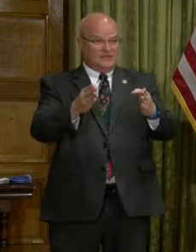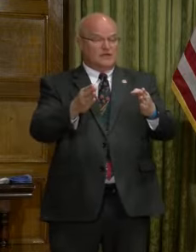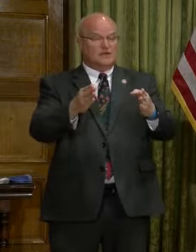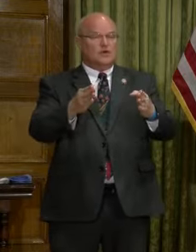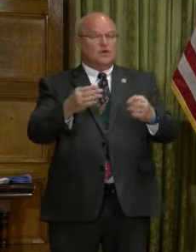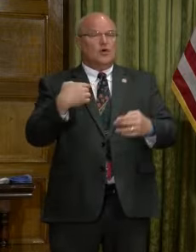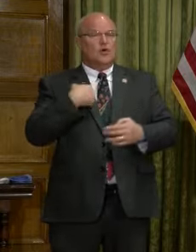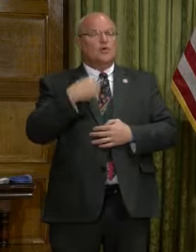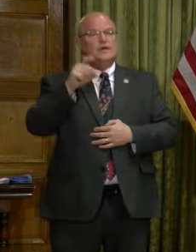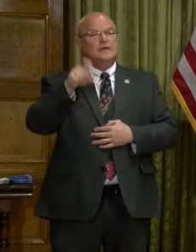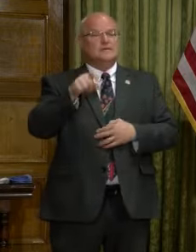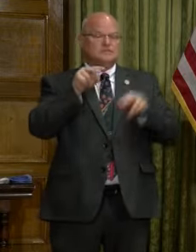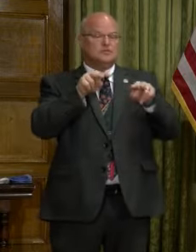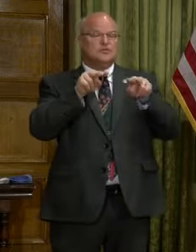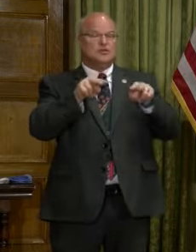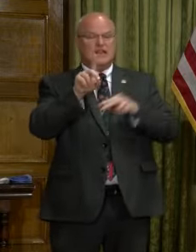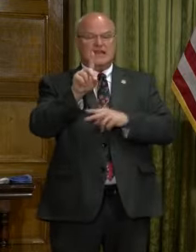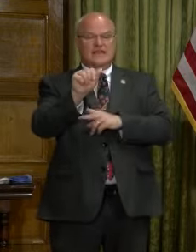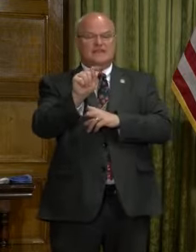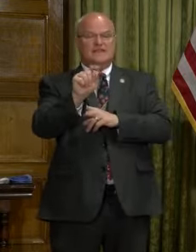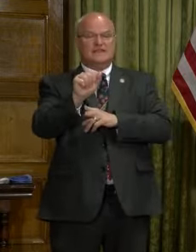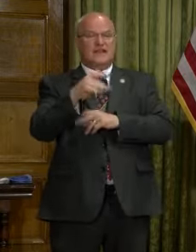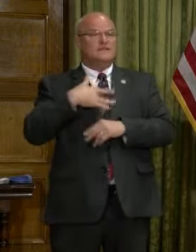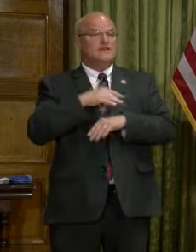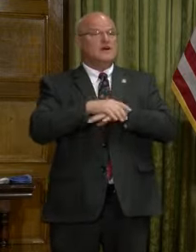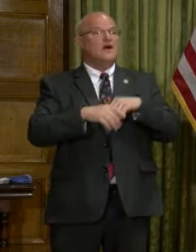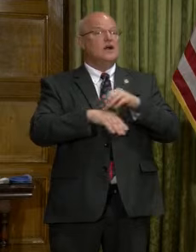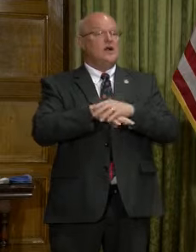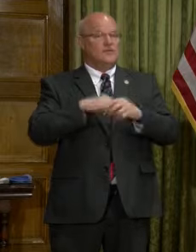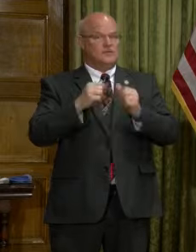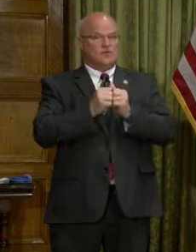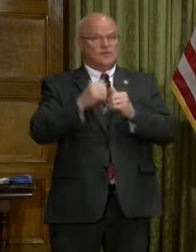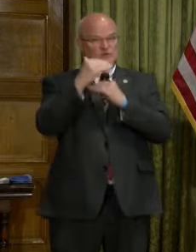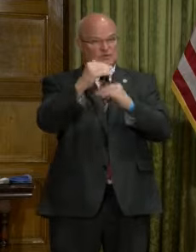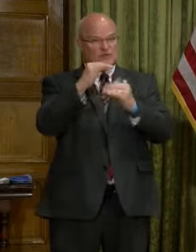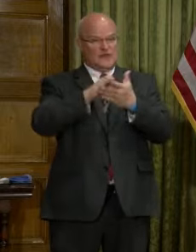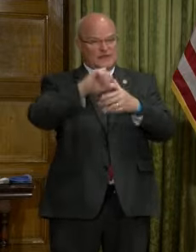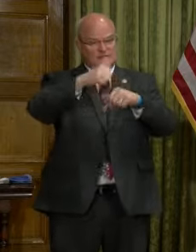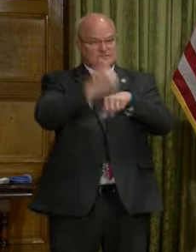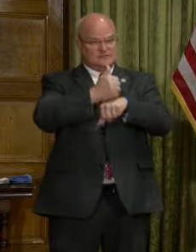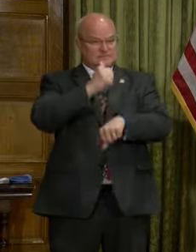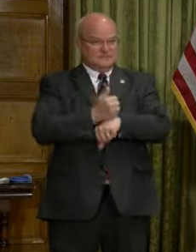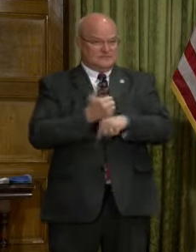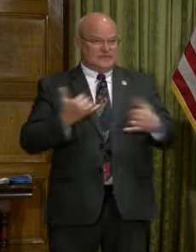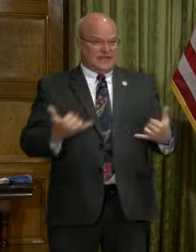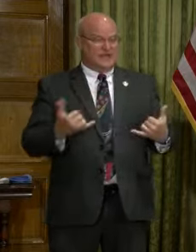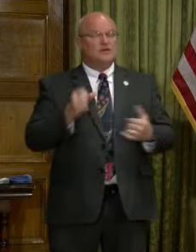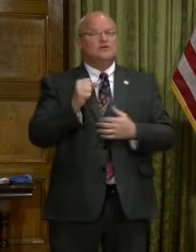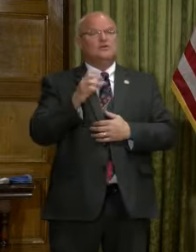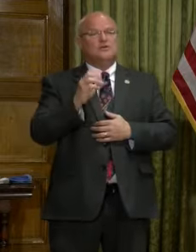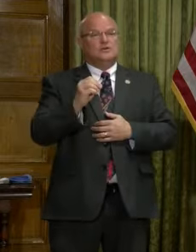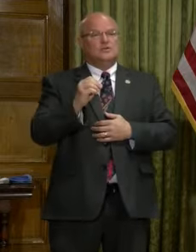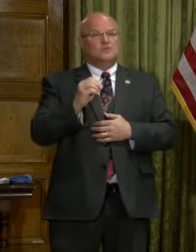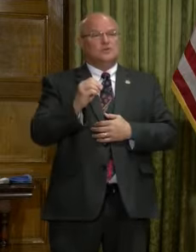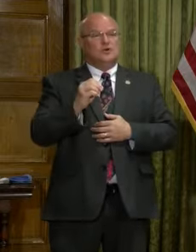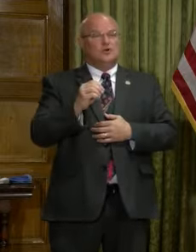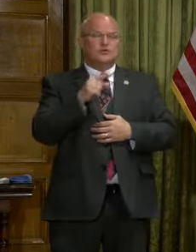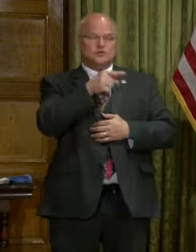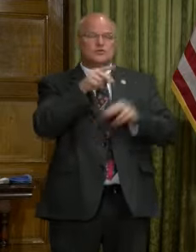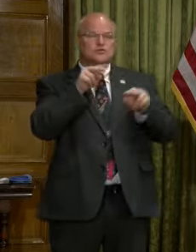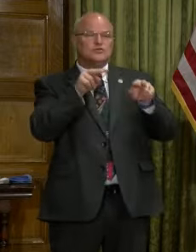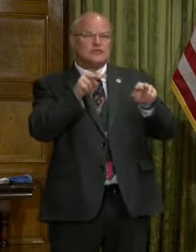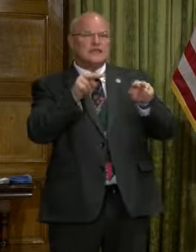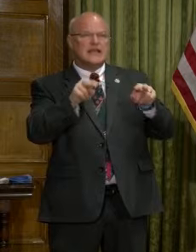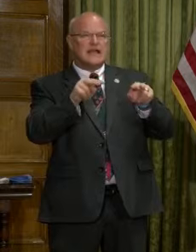We have to be looking at the data and feel comfortable with the restrictions that we're putting in place. So, you're looking